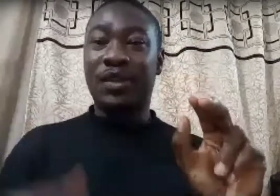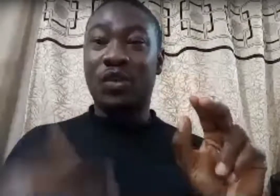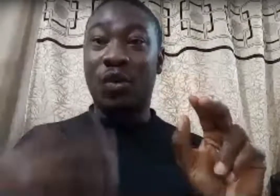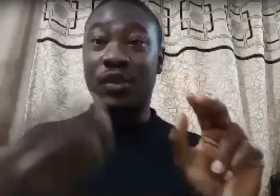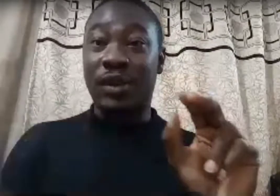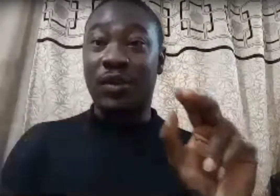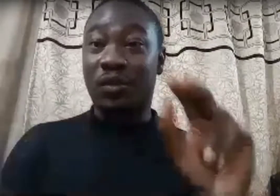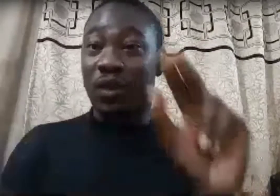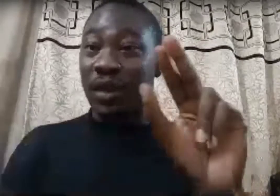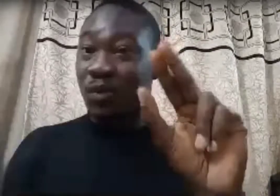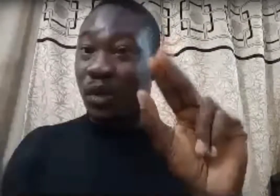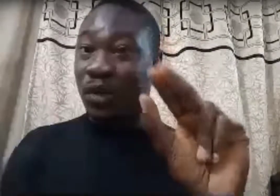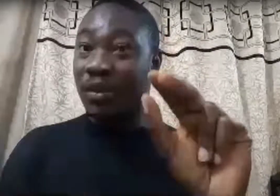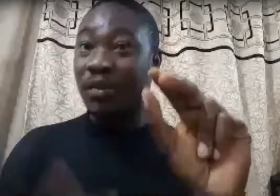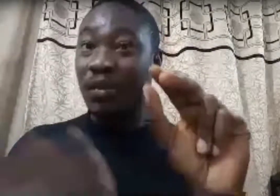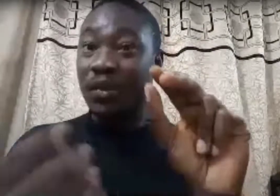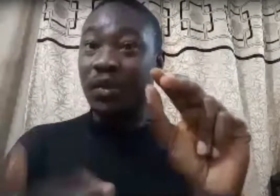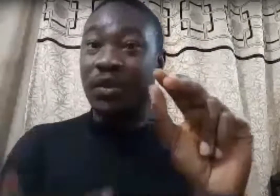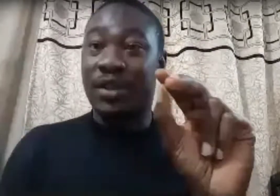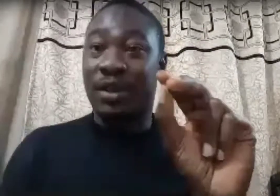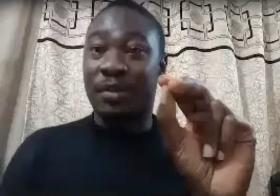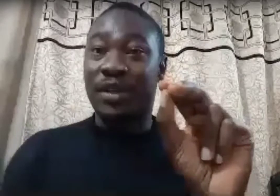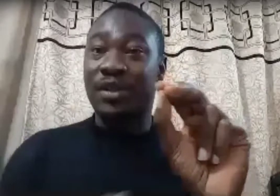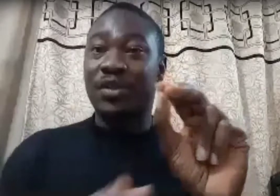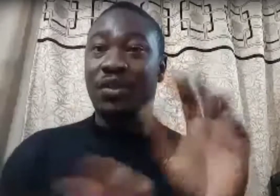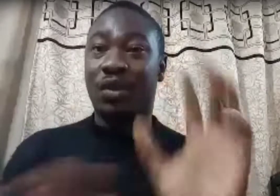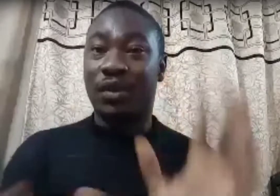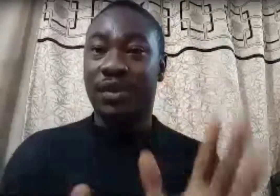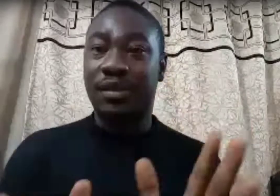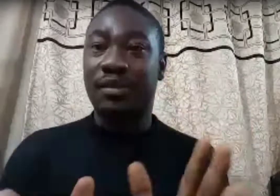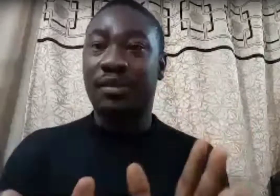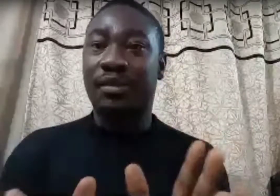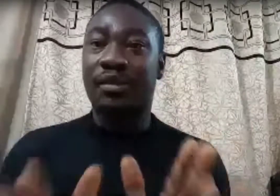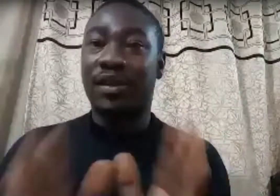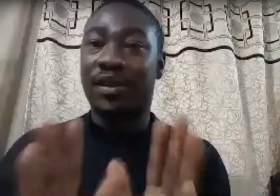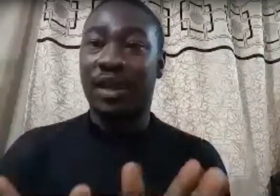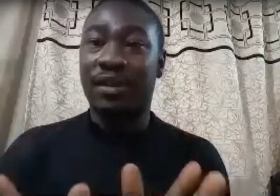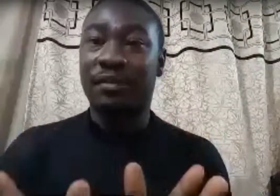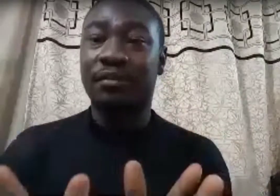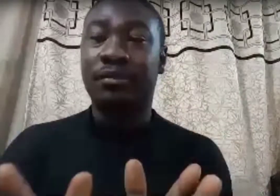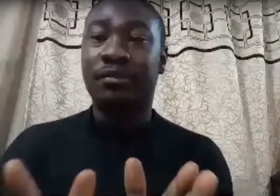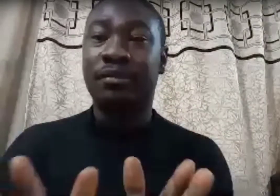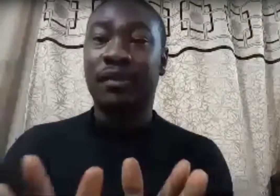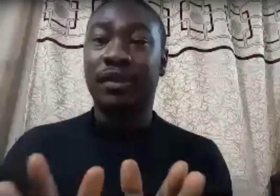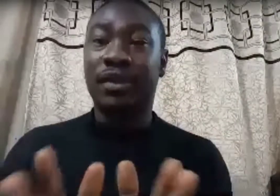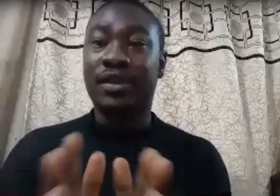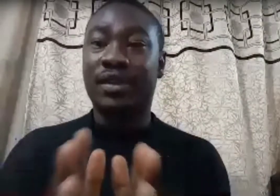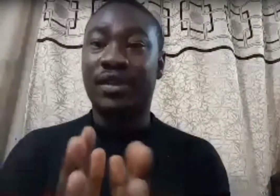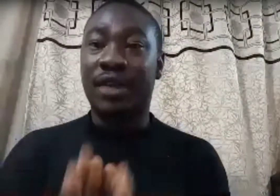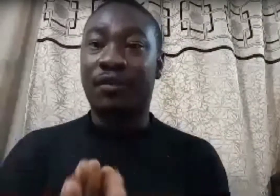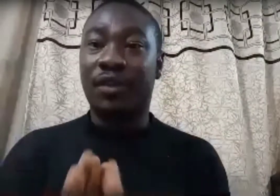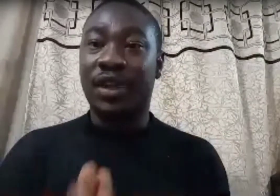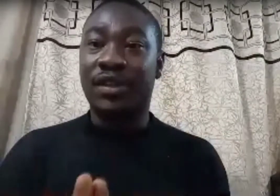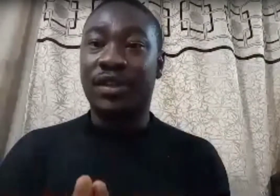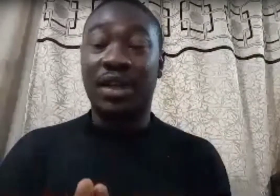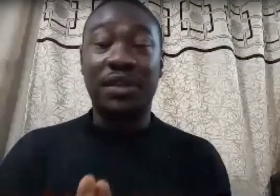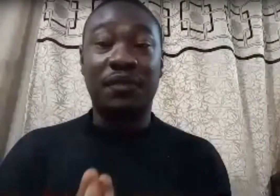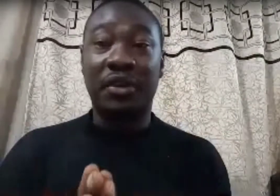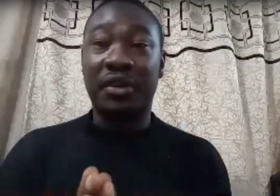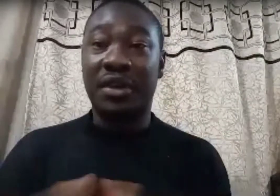looks logical, but it is not the sign. This is a sign for 30, and it's very easy. You know this is a sign for